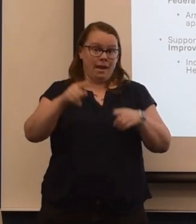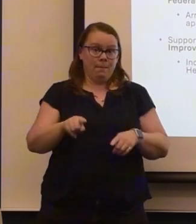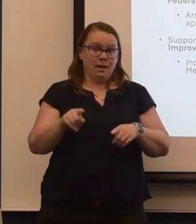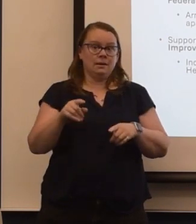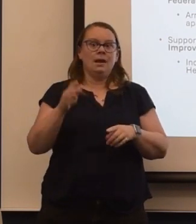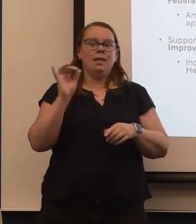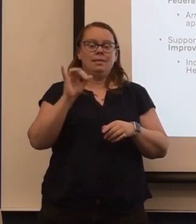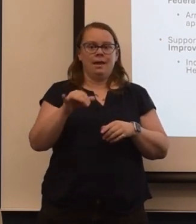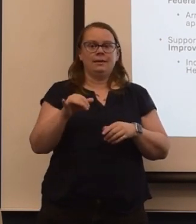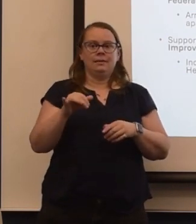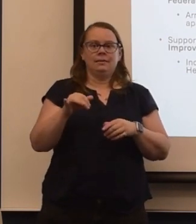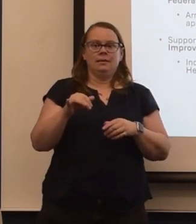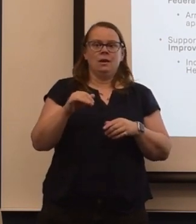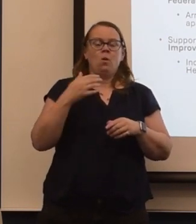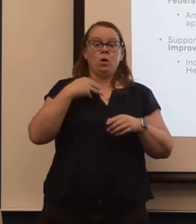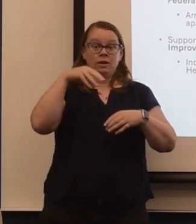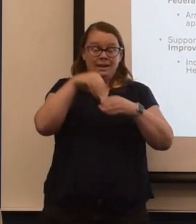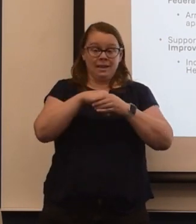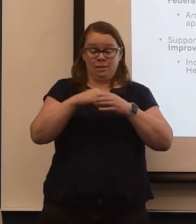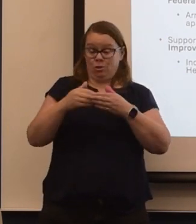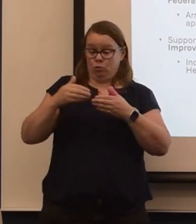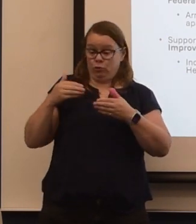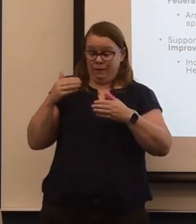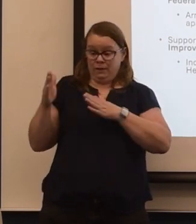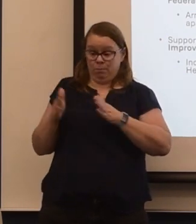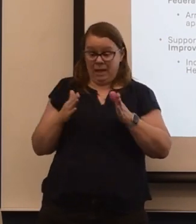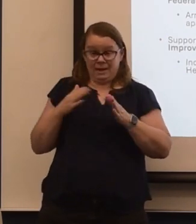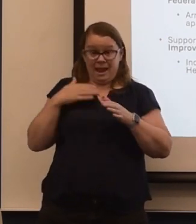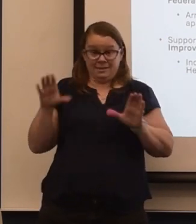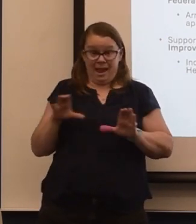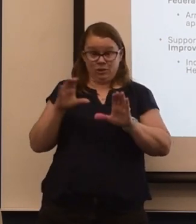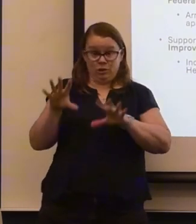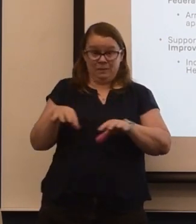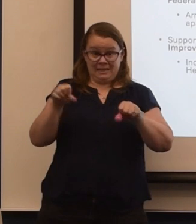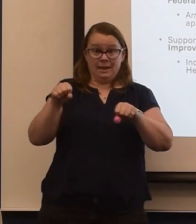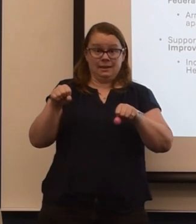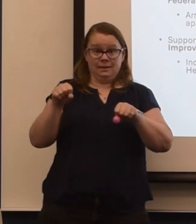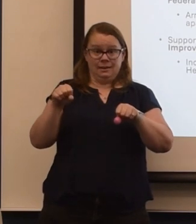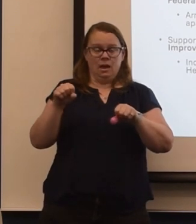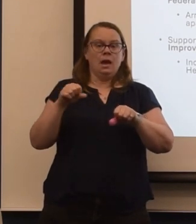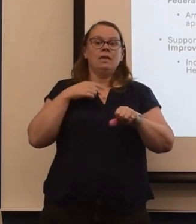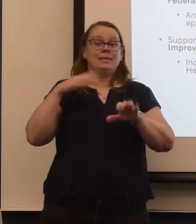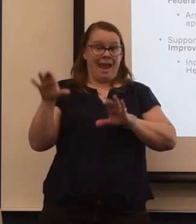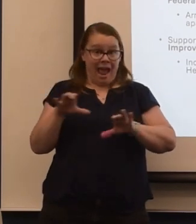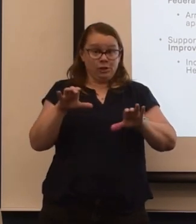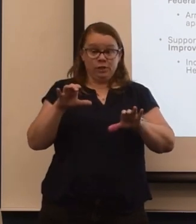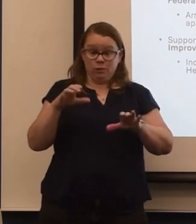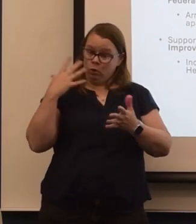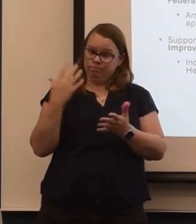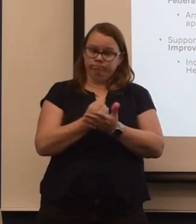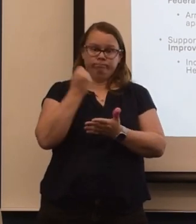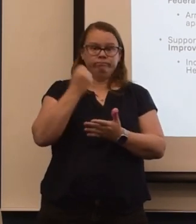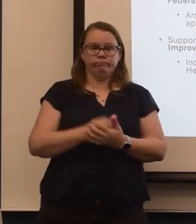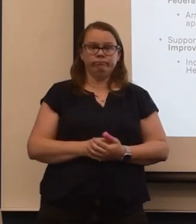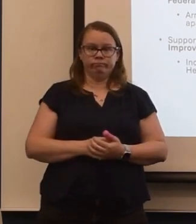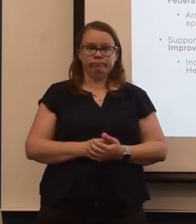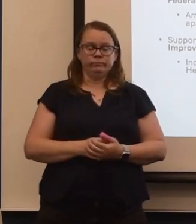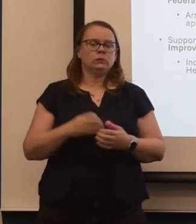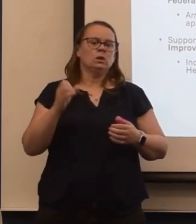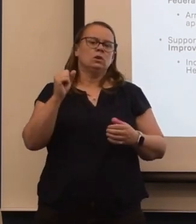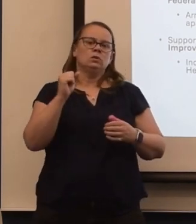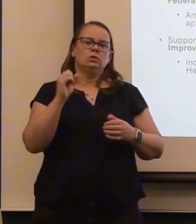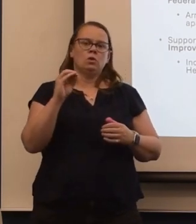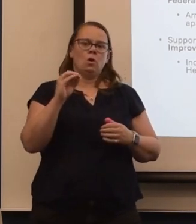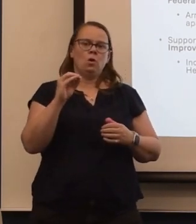happened that were in the previous plan as actions to be taken, and those actions were taken.